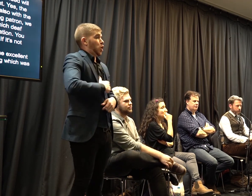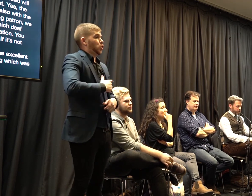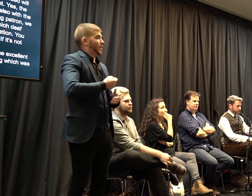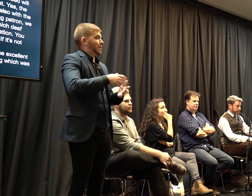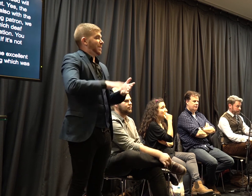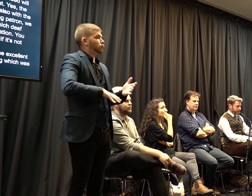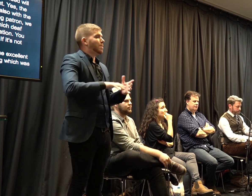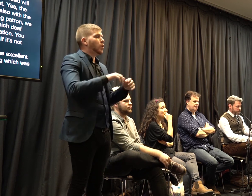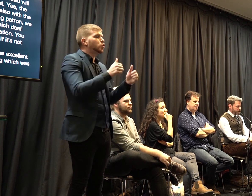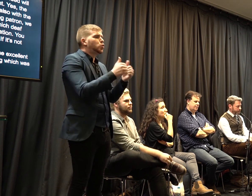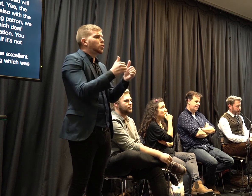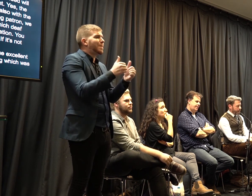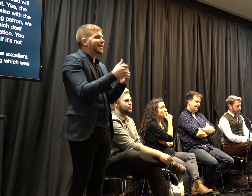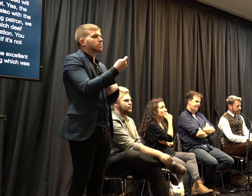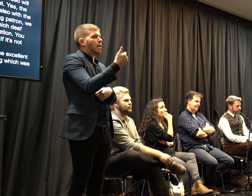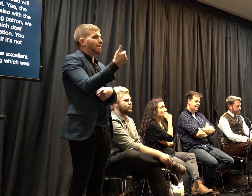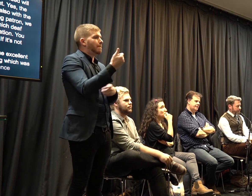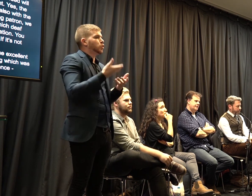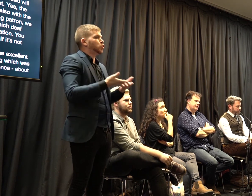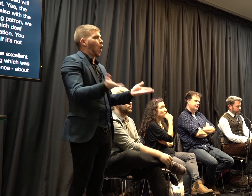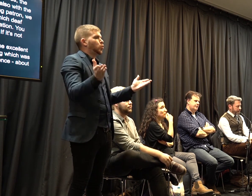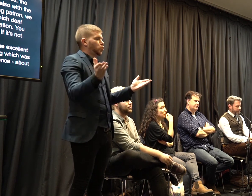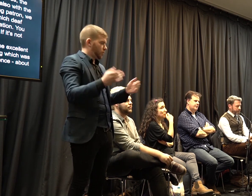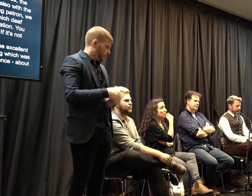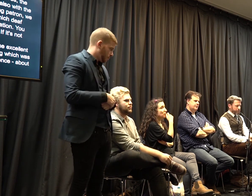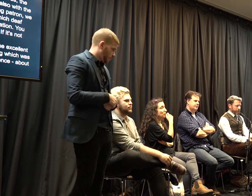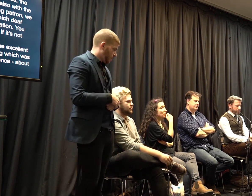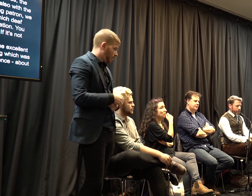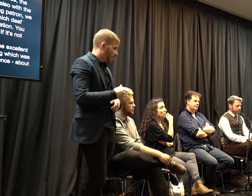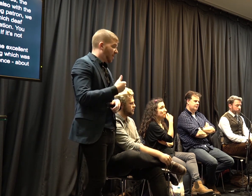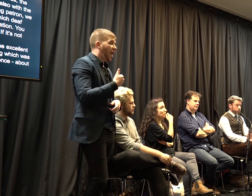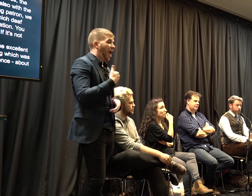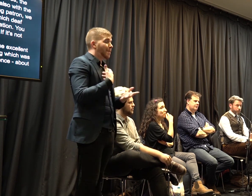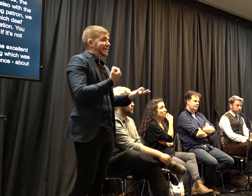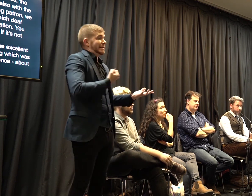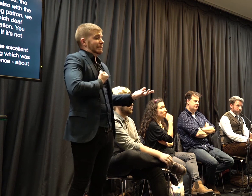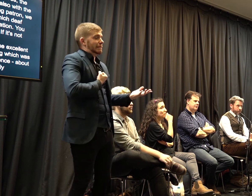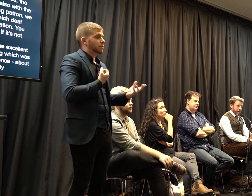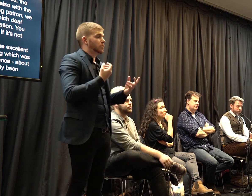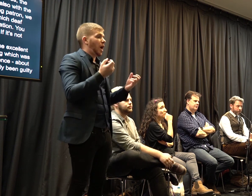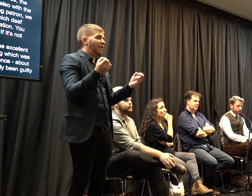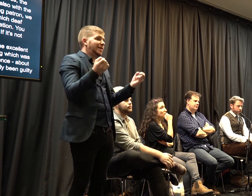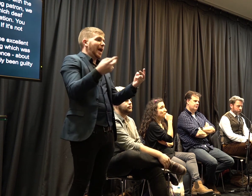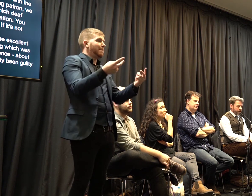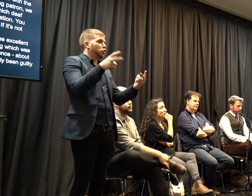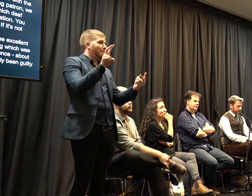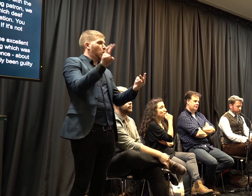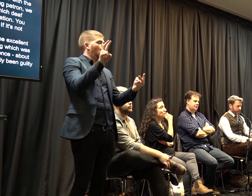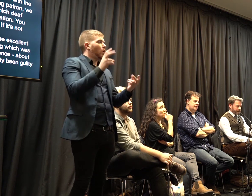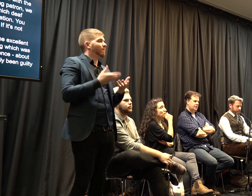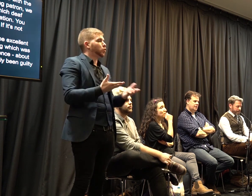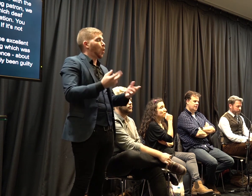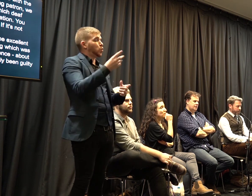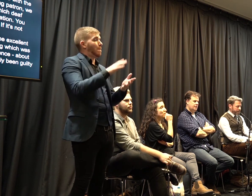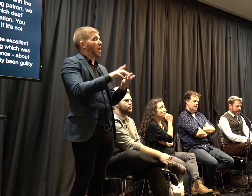about the suitability of some shows. And I've certainly been guilty of captioning a show, well, booking captioners for a show, and